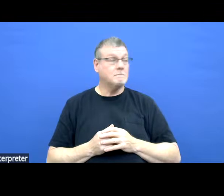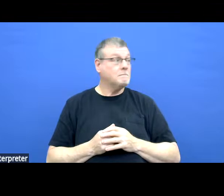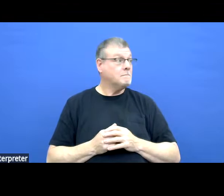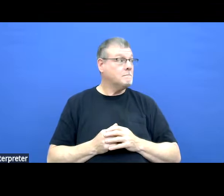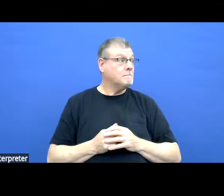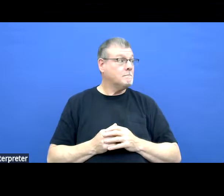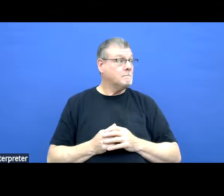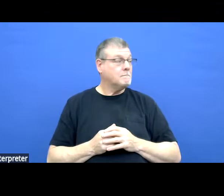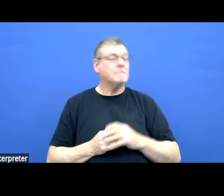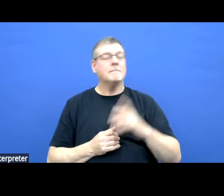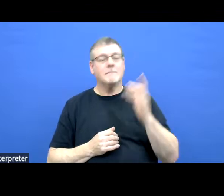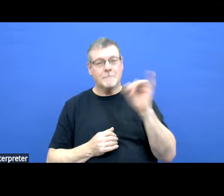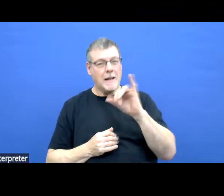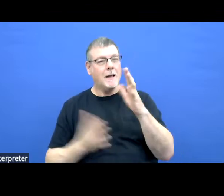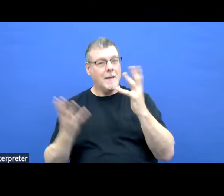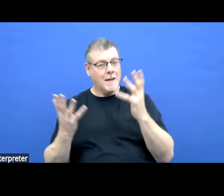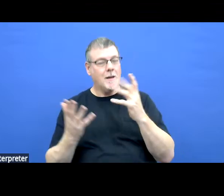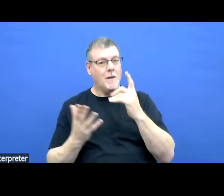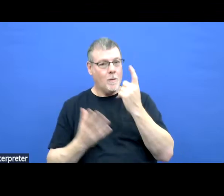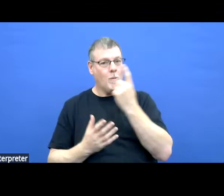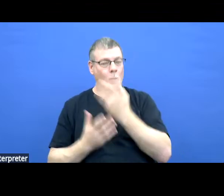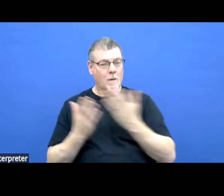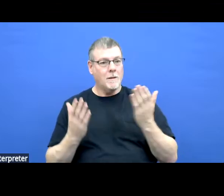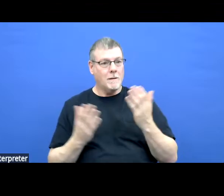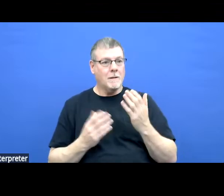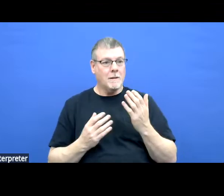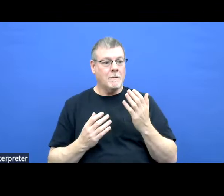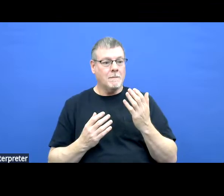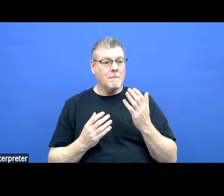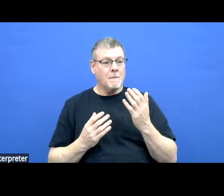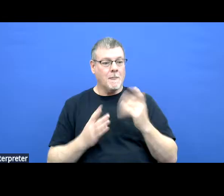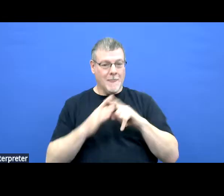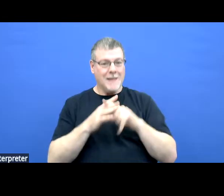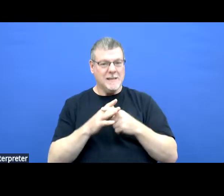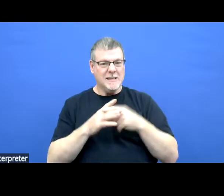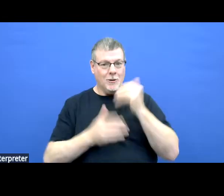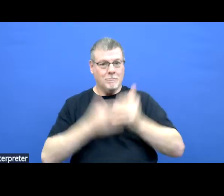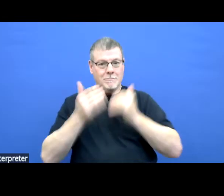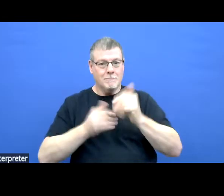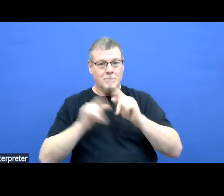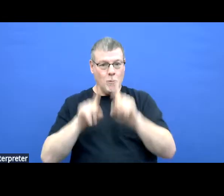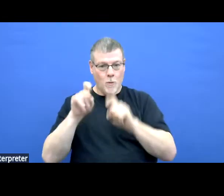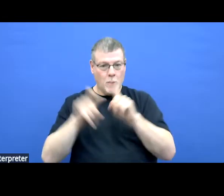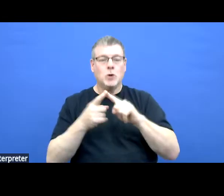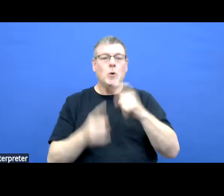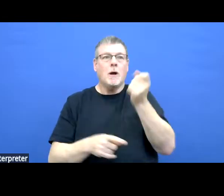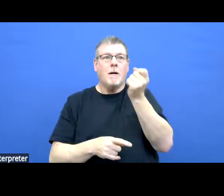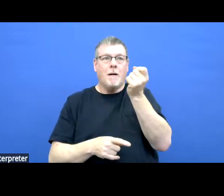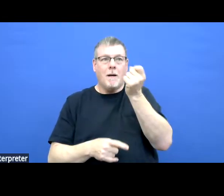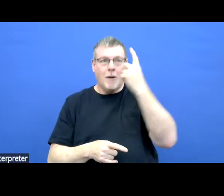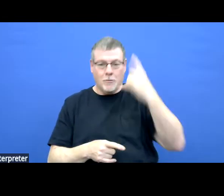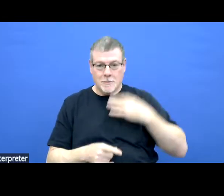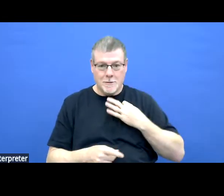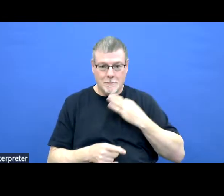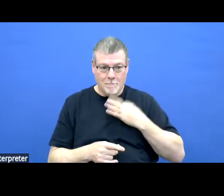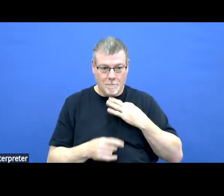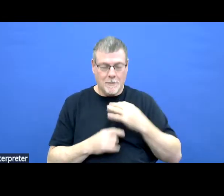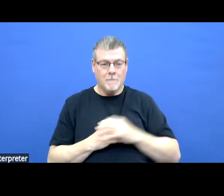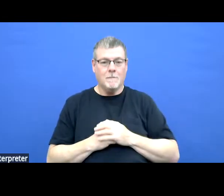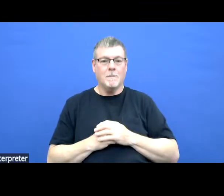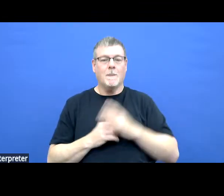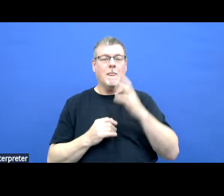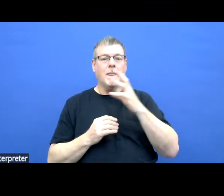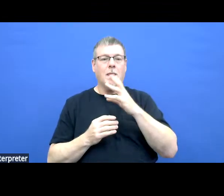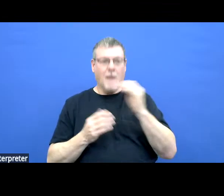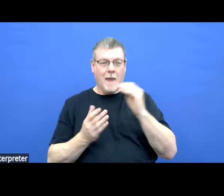say, so like I said, one of the things that we're gonna, start proceeding on these questions is to understand the application and what kind of mitigation.